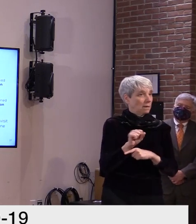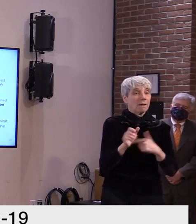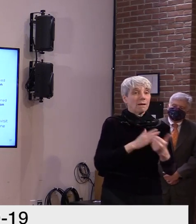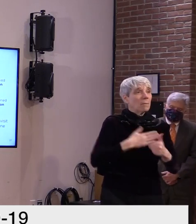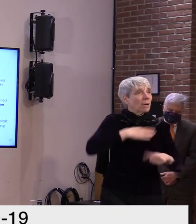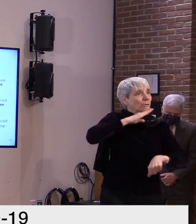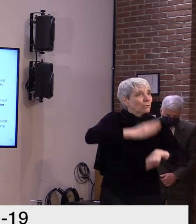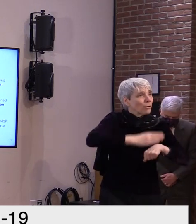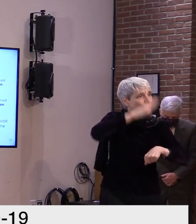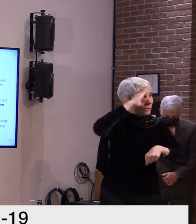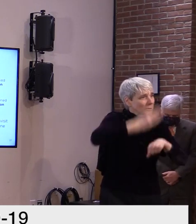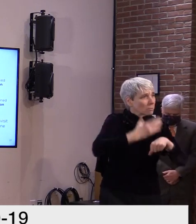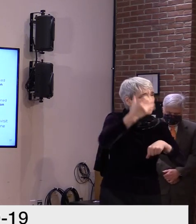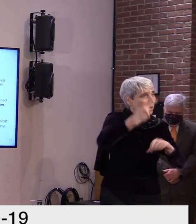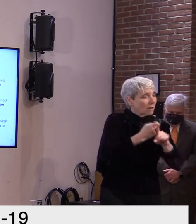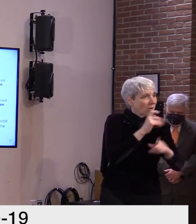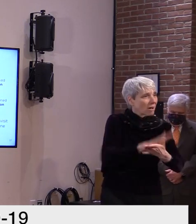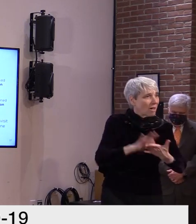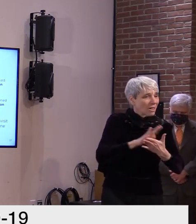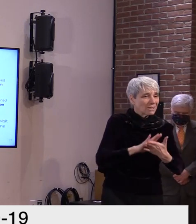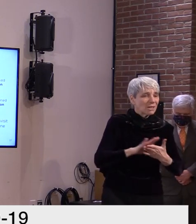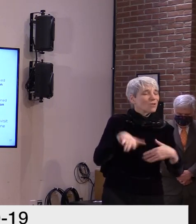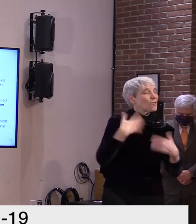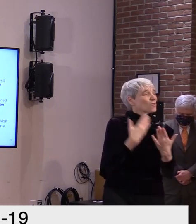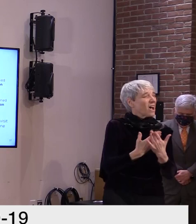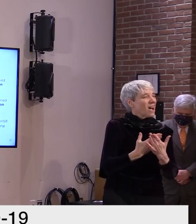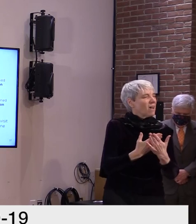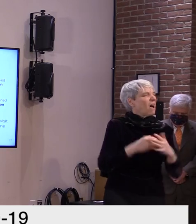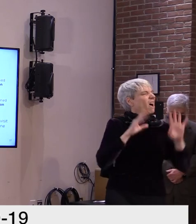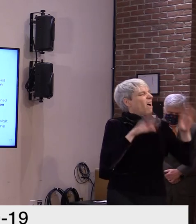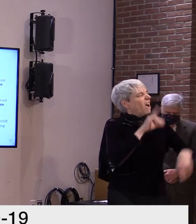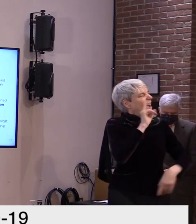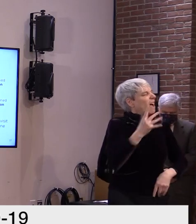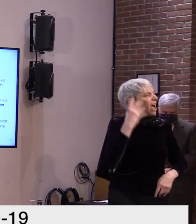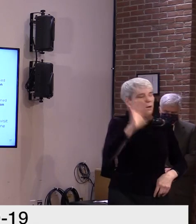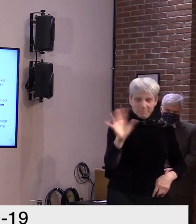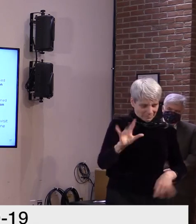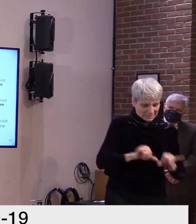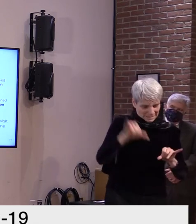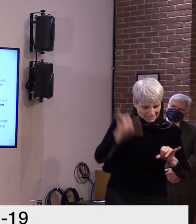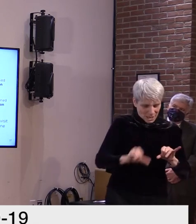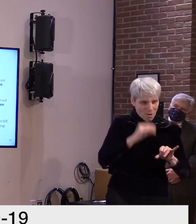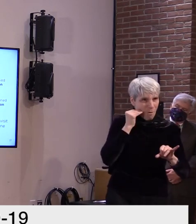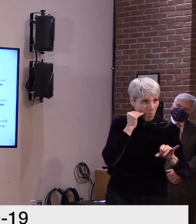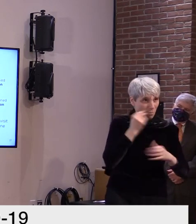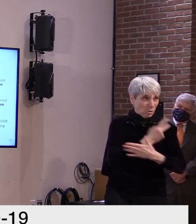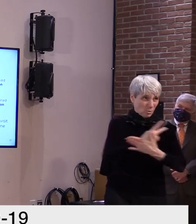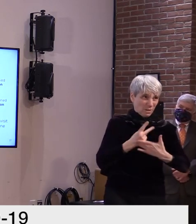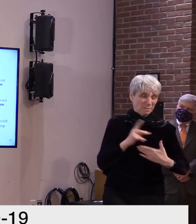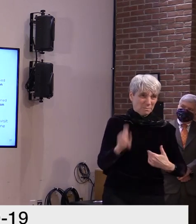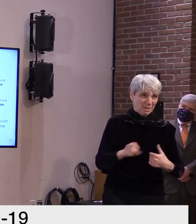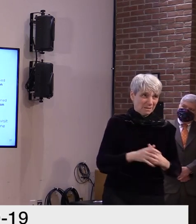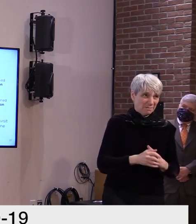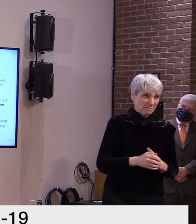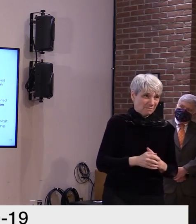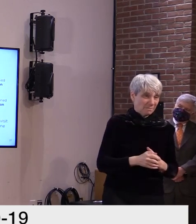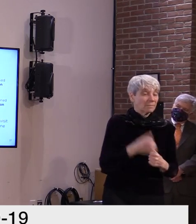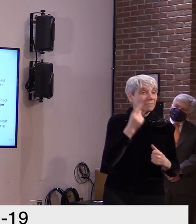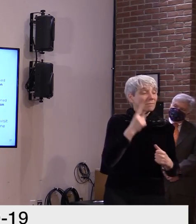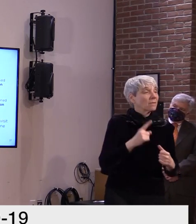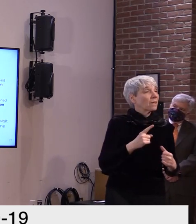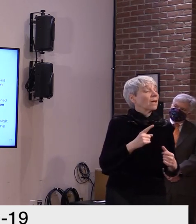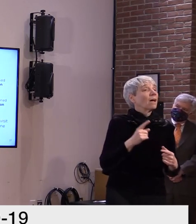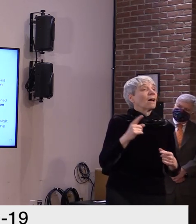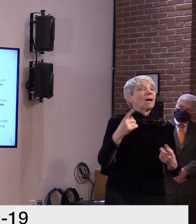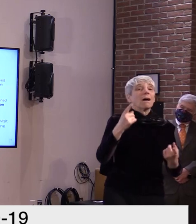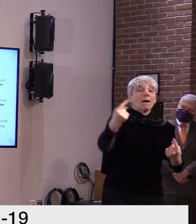student. I want to emphasize that quarantining in someone else's home does not just mean you can't